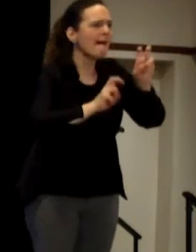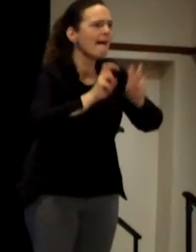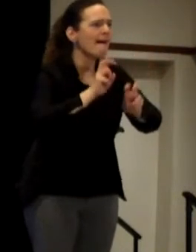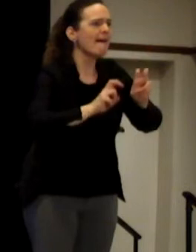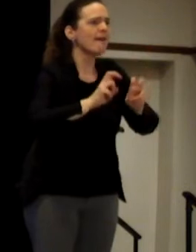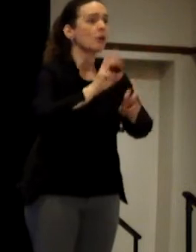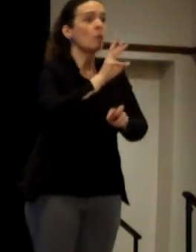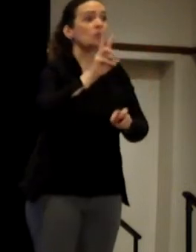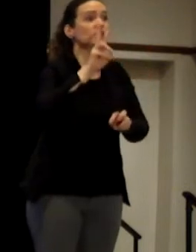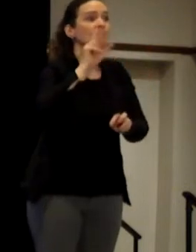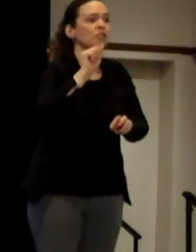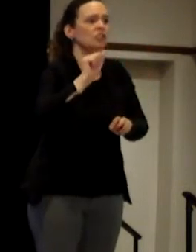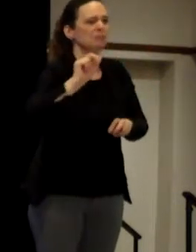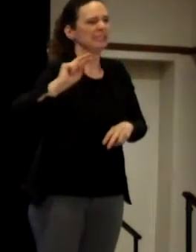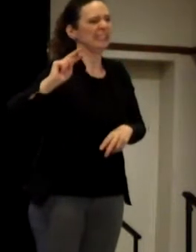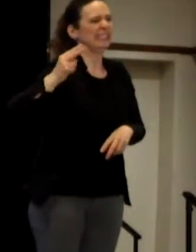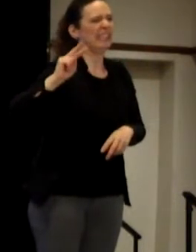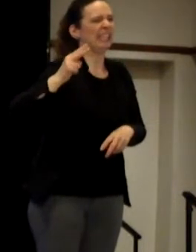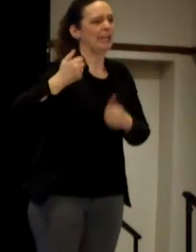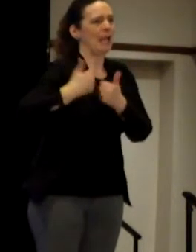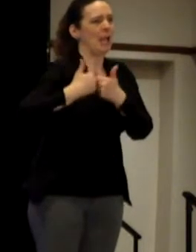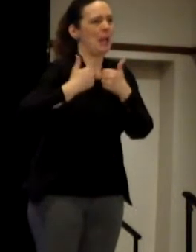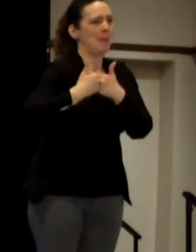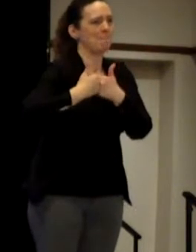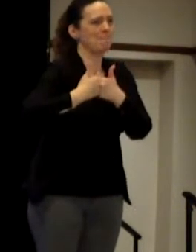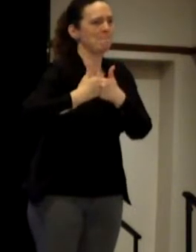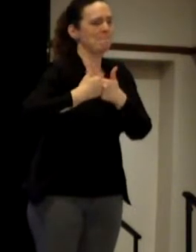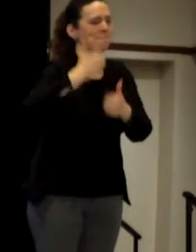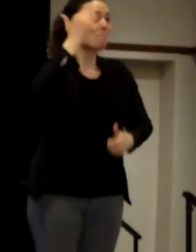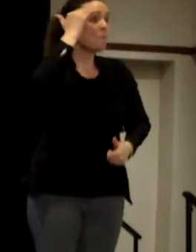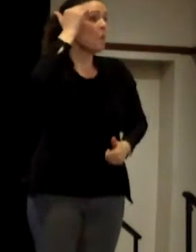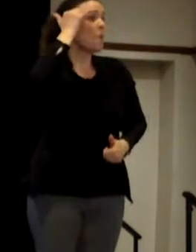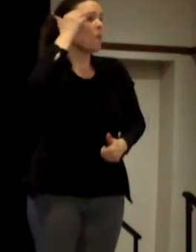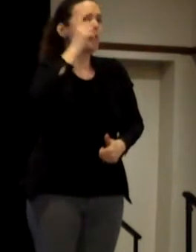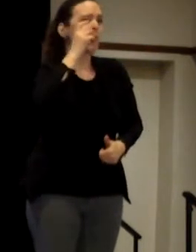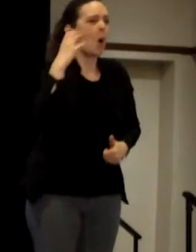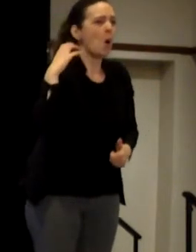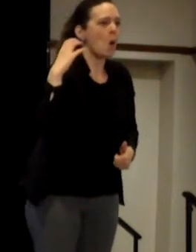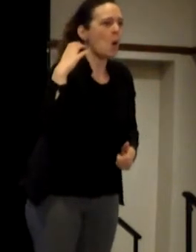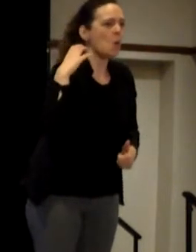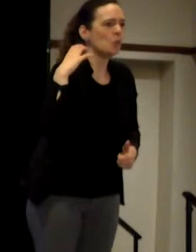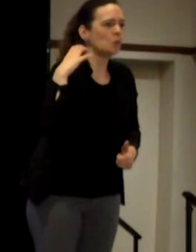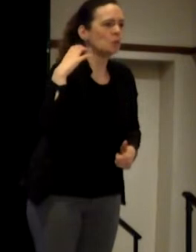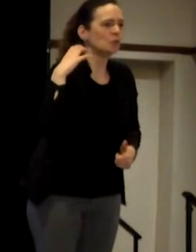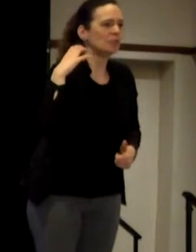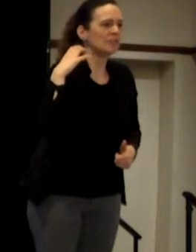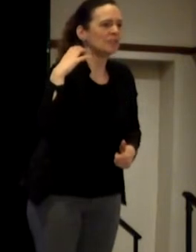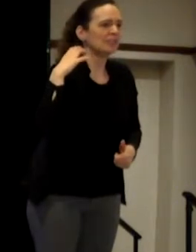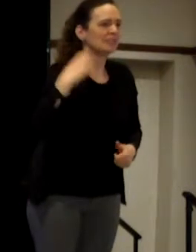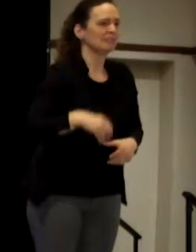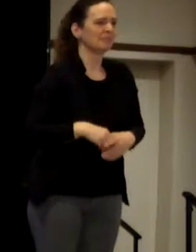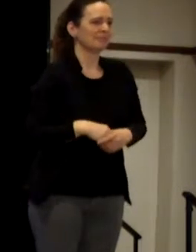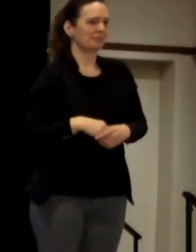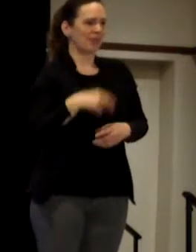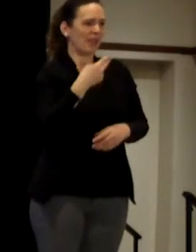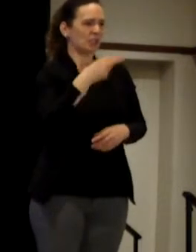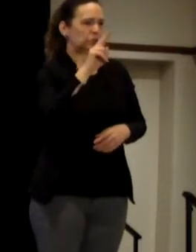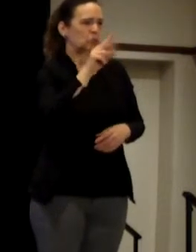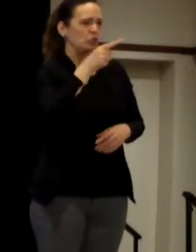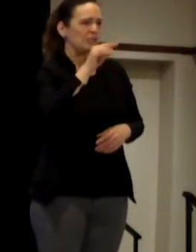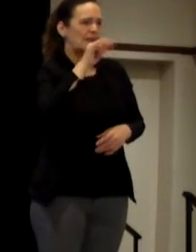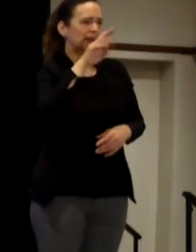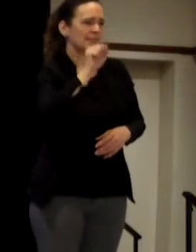game. We know Coach Huggins, the Huggy Bear. Some people call him the Huggy Bear. And we're going to have a nice